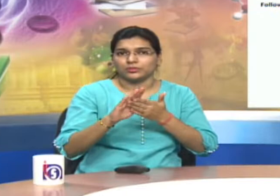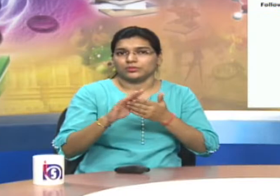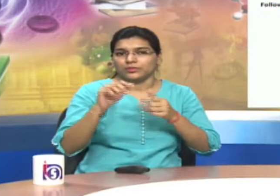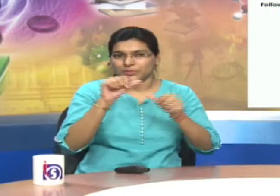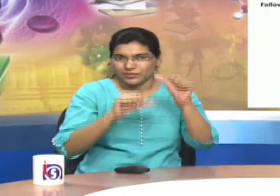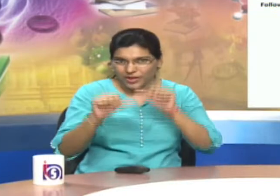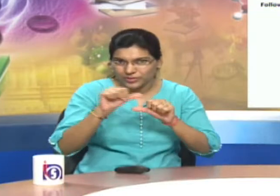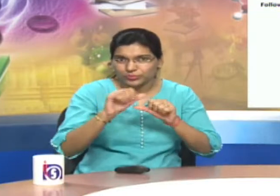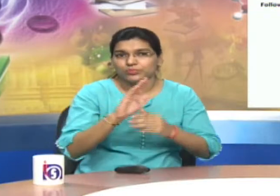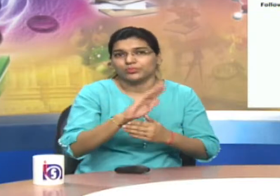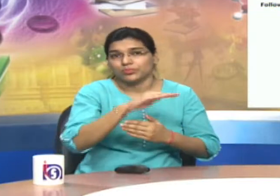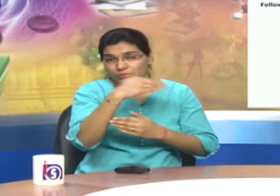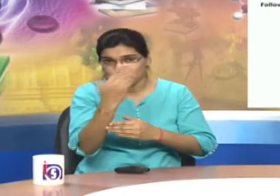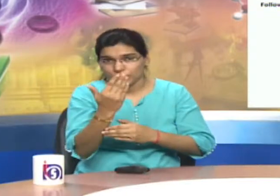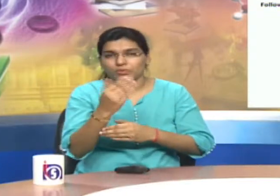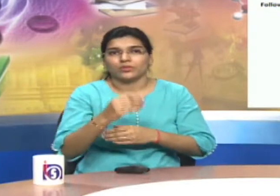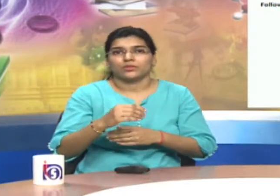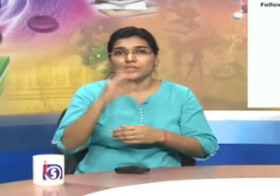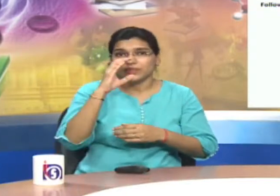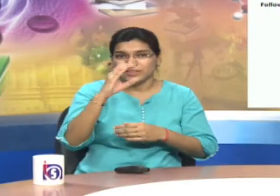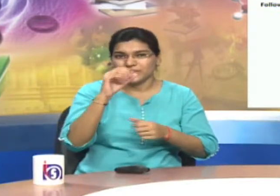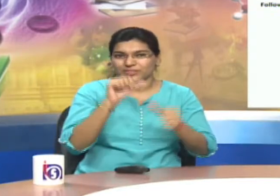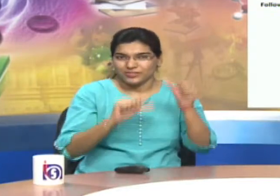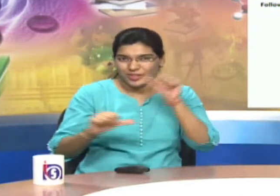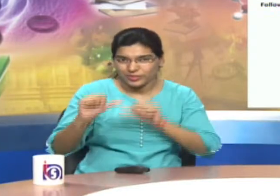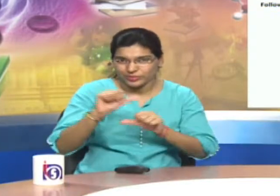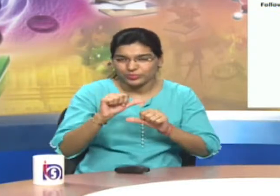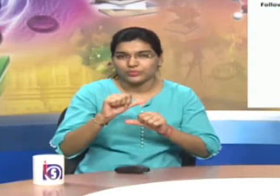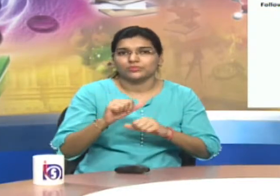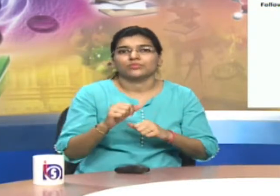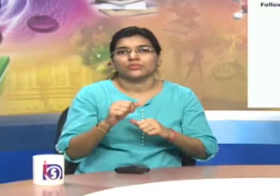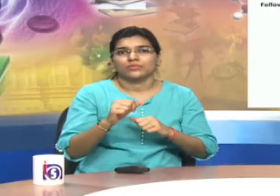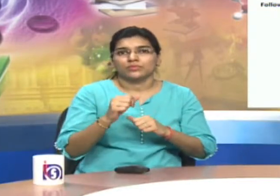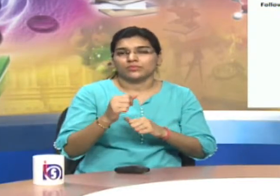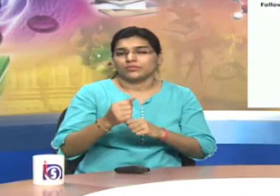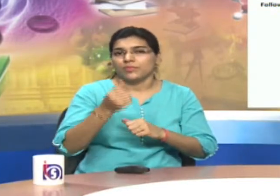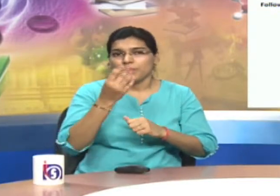and physics marks, then chemistry marks, then mathematics marks,